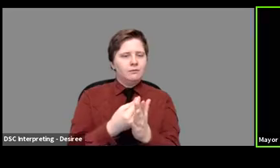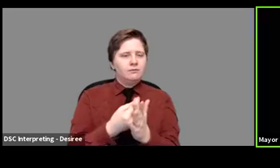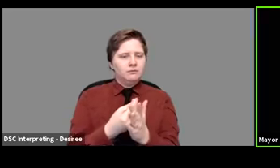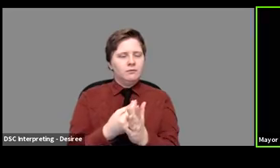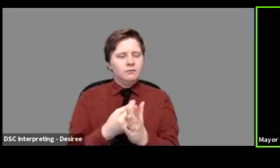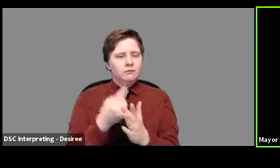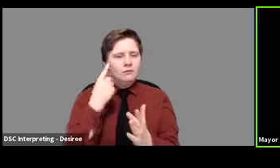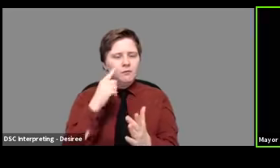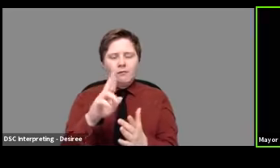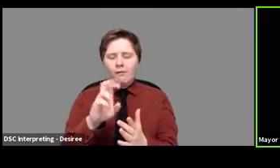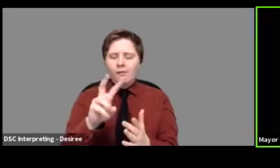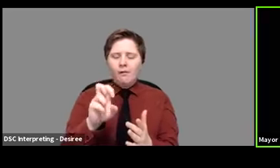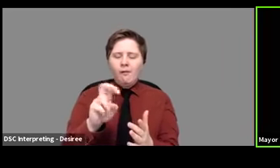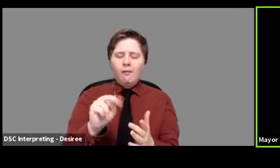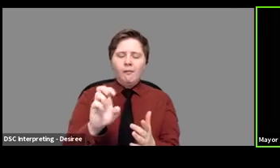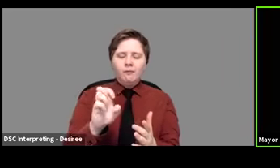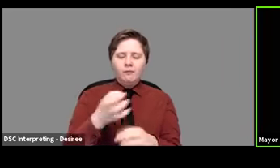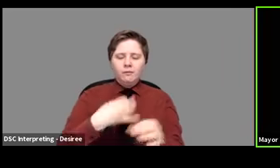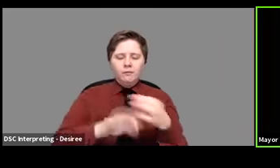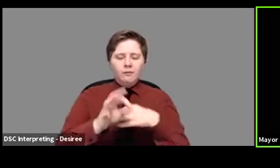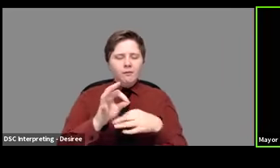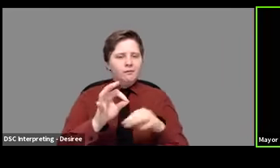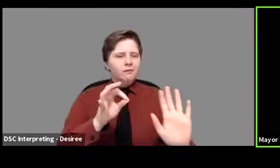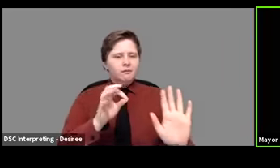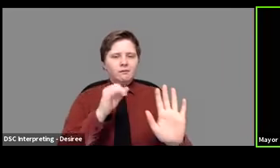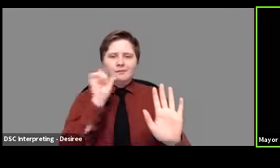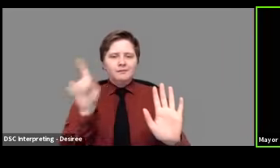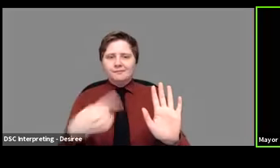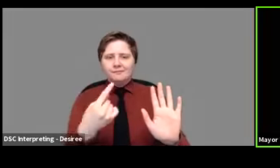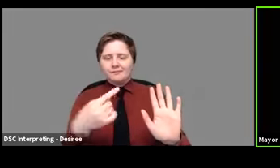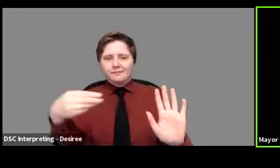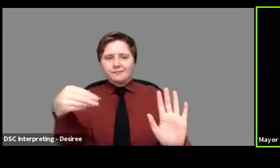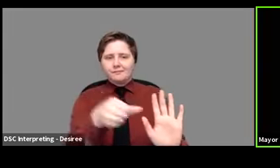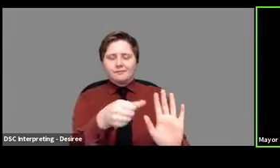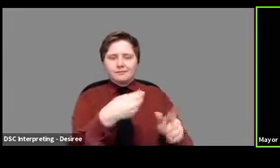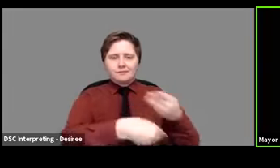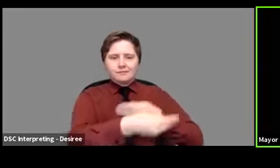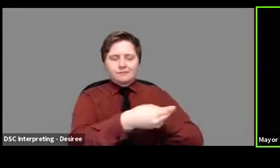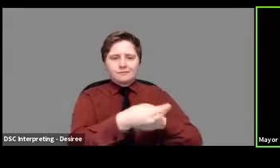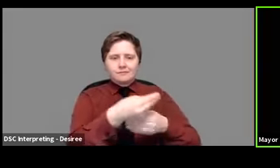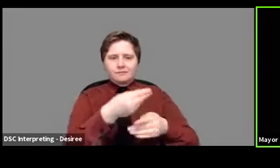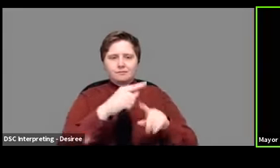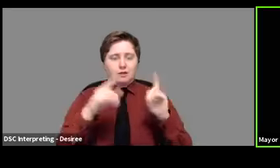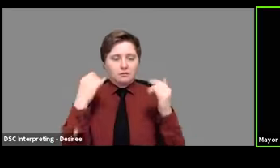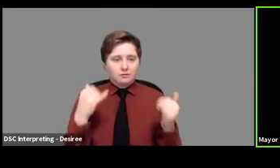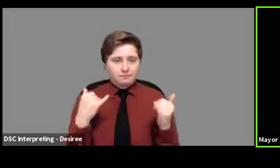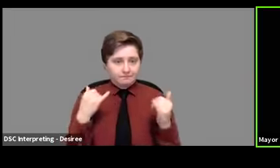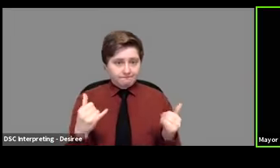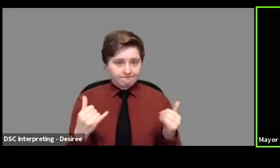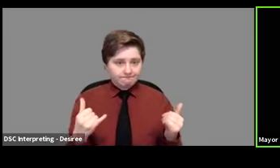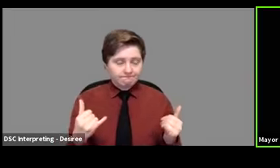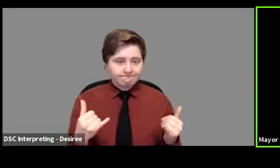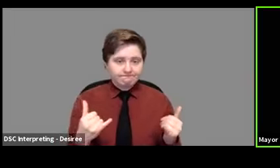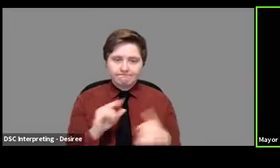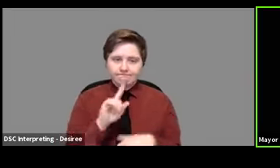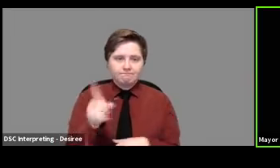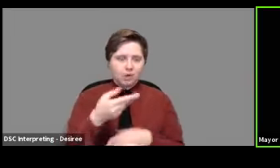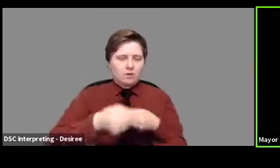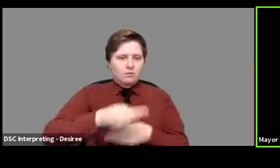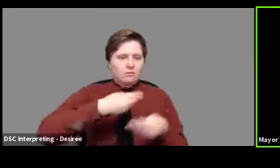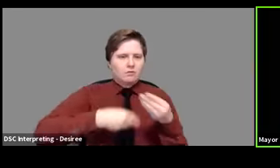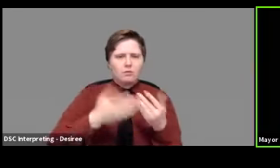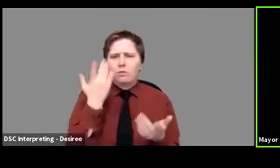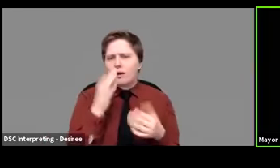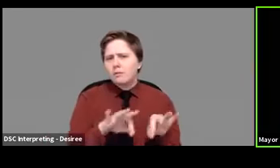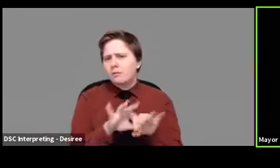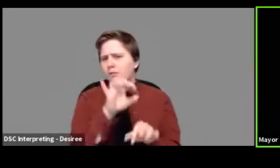for revenue replacement, uh, for just reimbursement, but as of this moment in time, it can only be reimbursement or what, why does